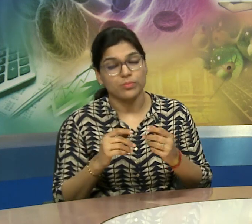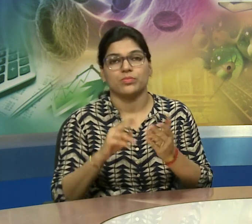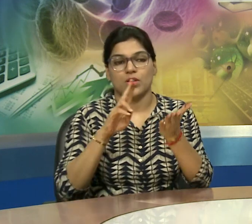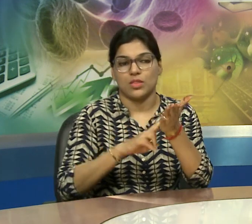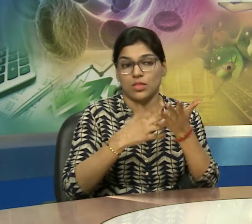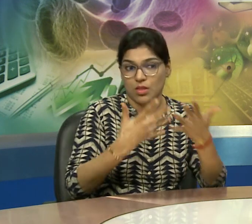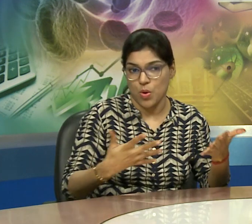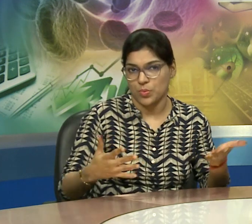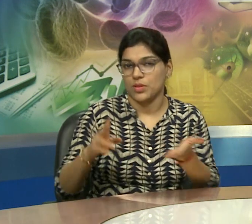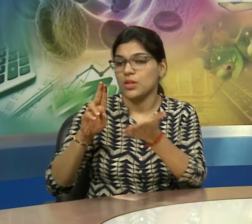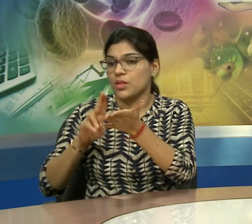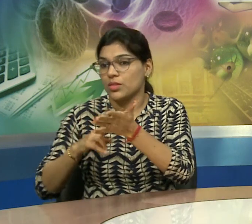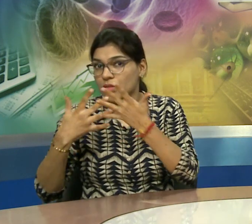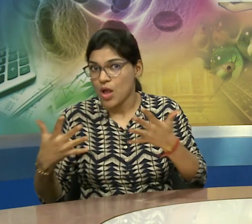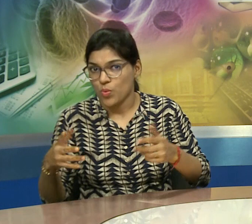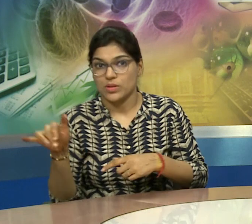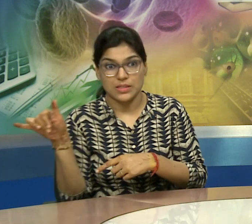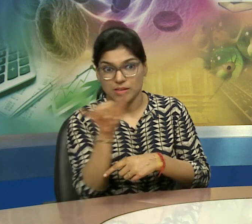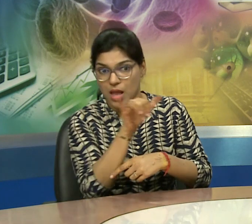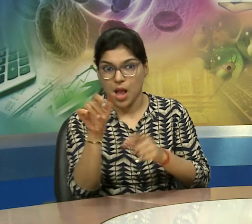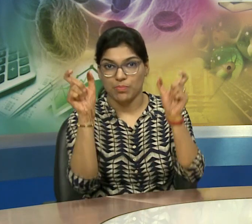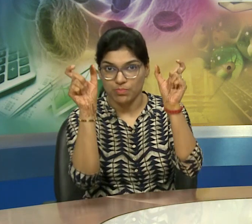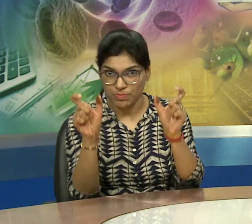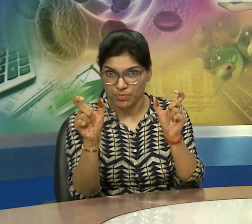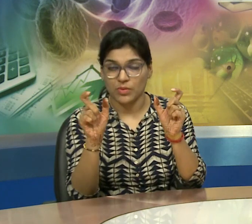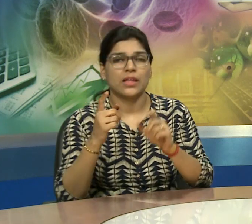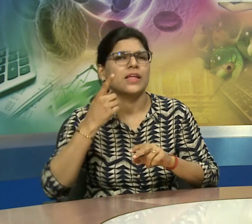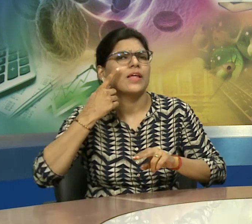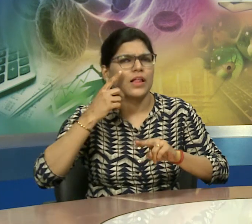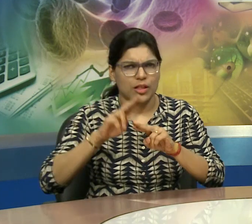It should be between two people, two things, two names.